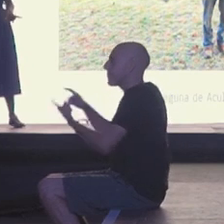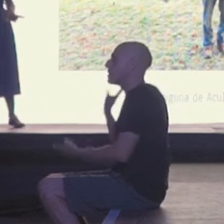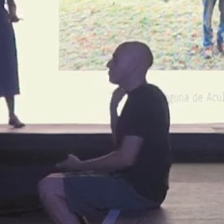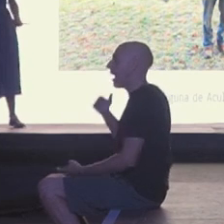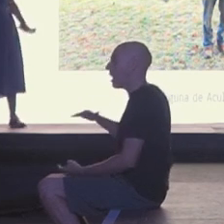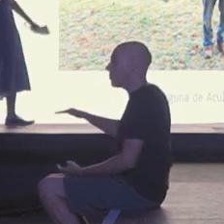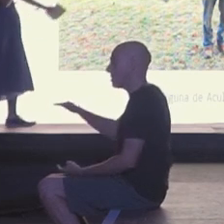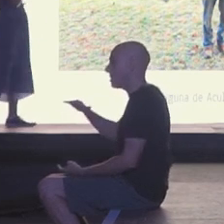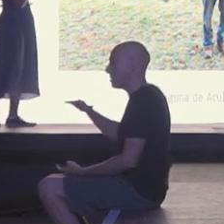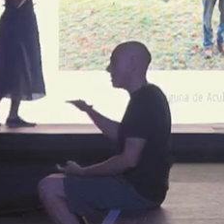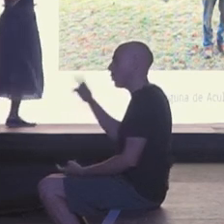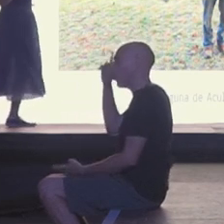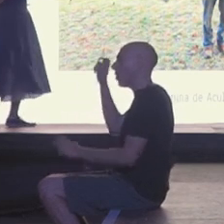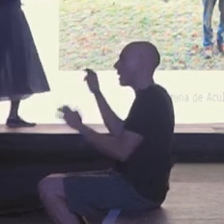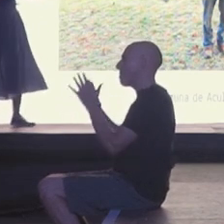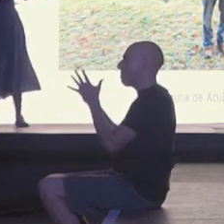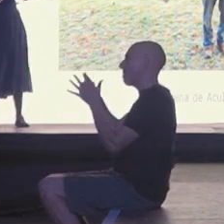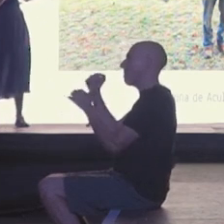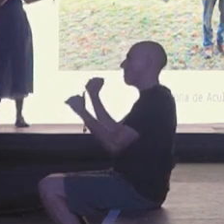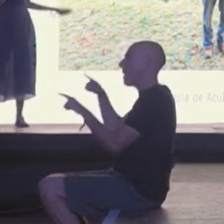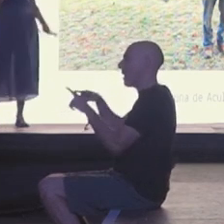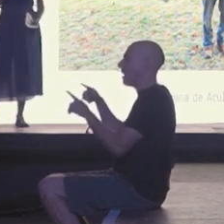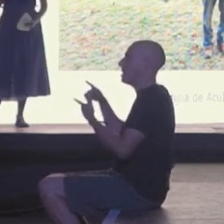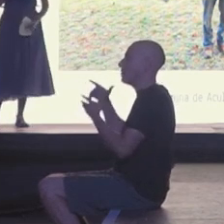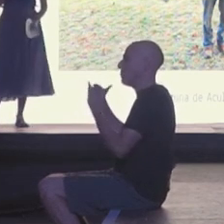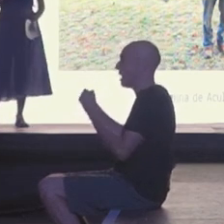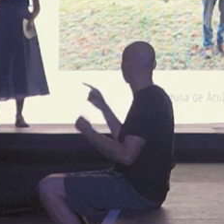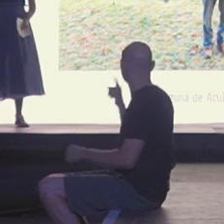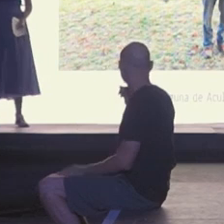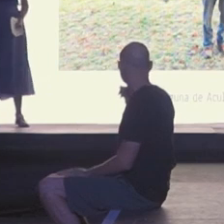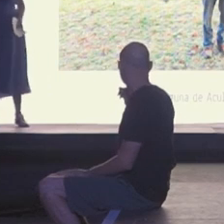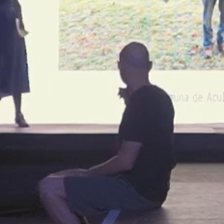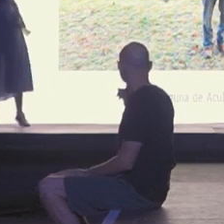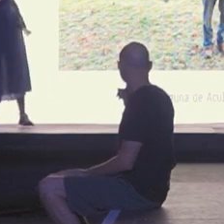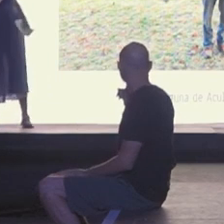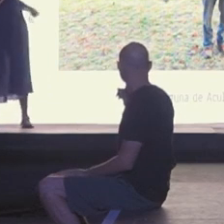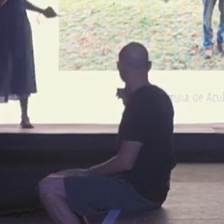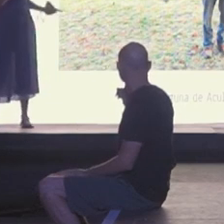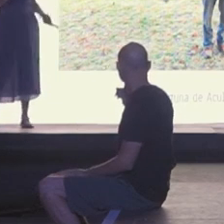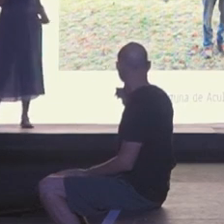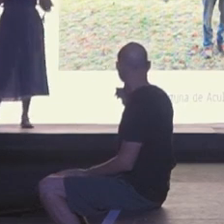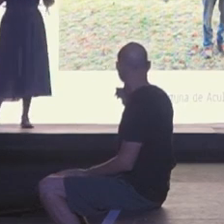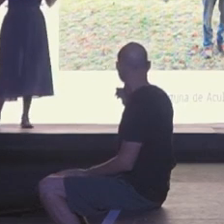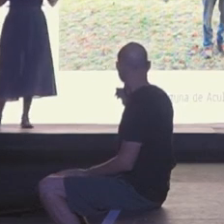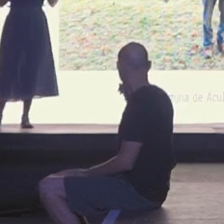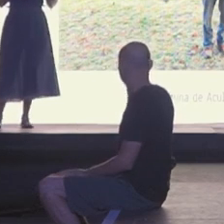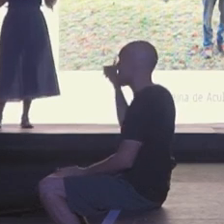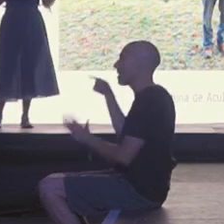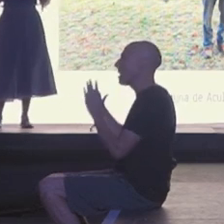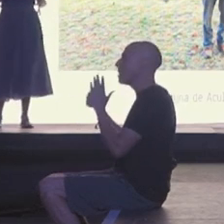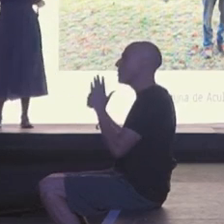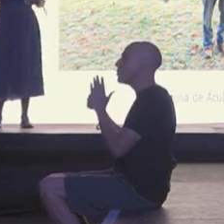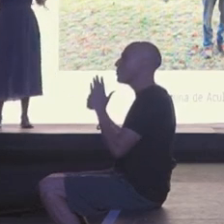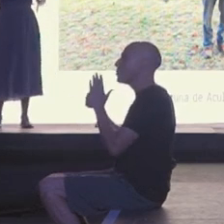going on for. Over here, we see a photo of Fernando Rojas. He grew up his whole life next